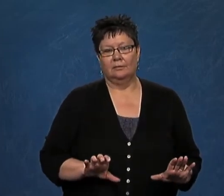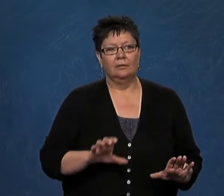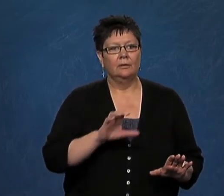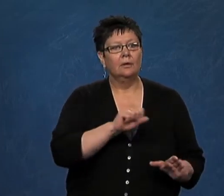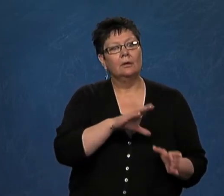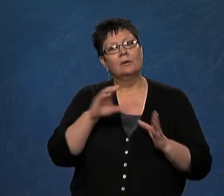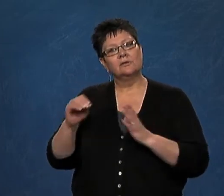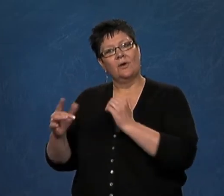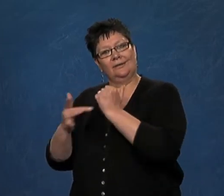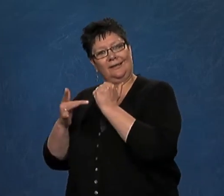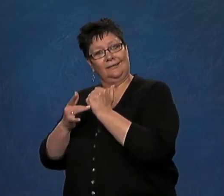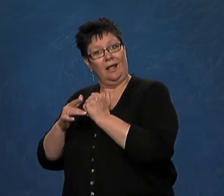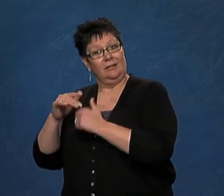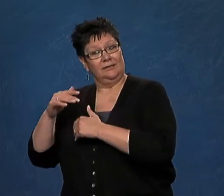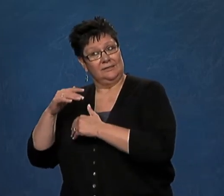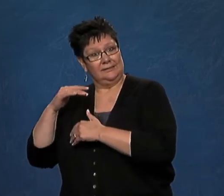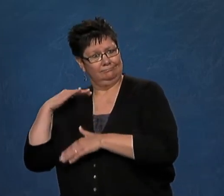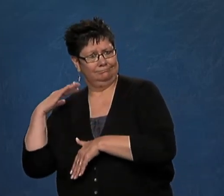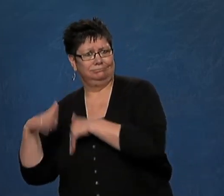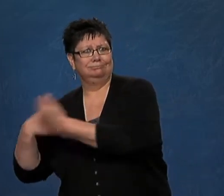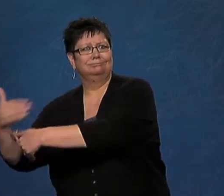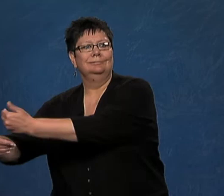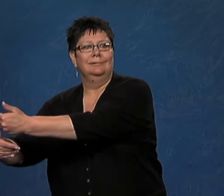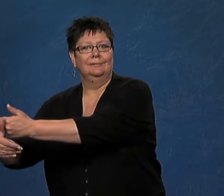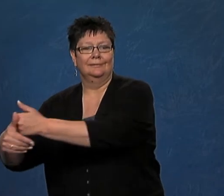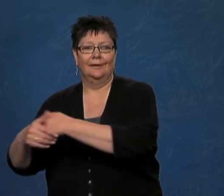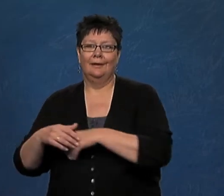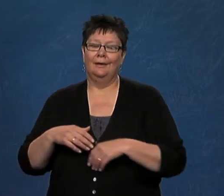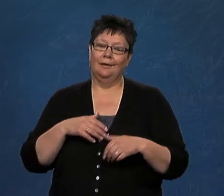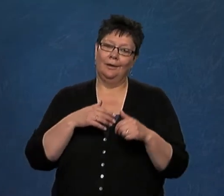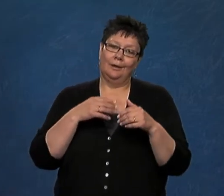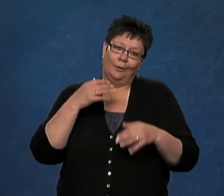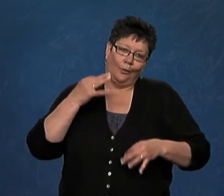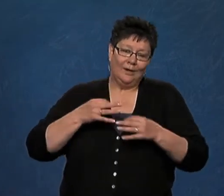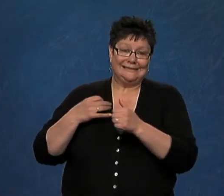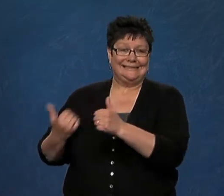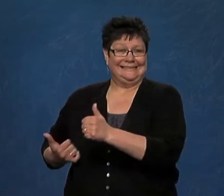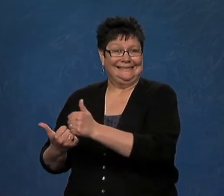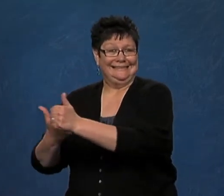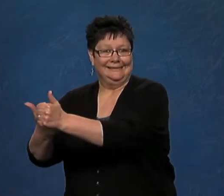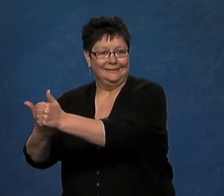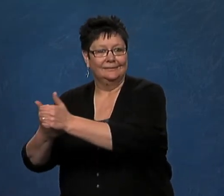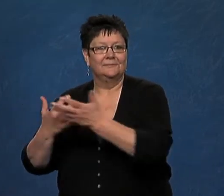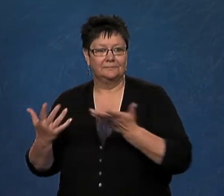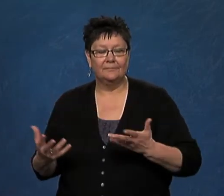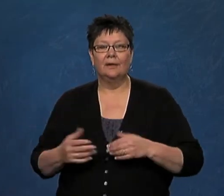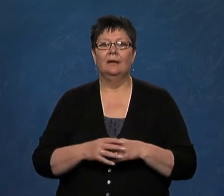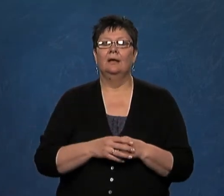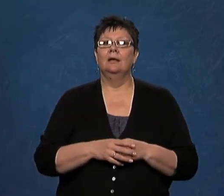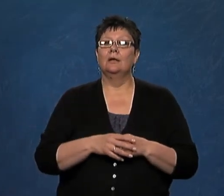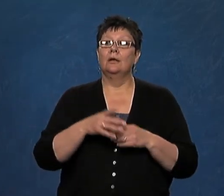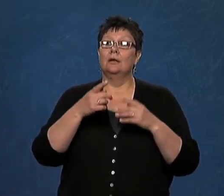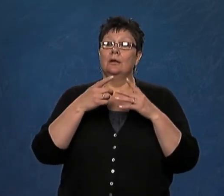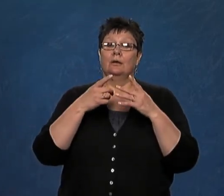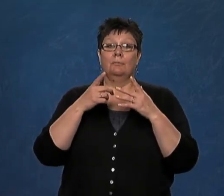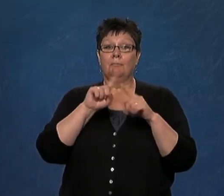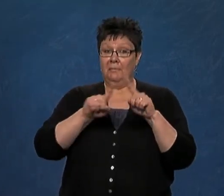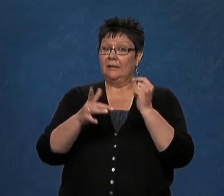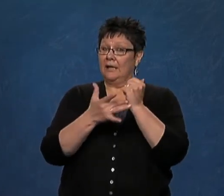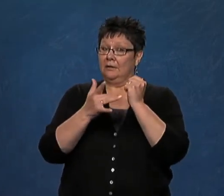we don't exclude individuals and the changes in the courts that is happening. We want to assist people in this process.